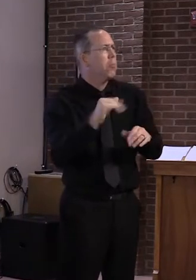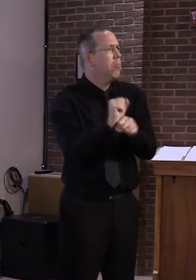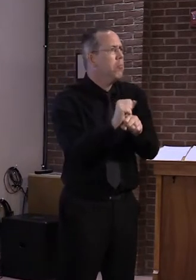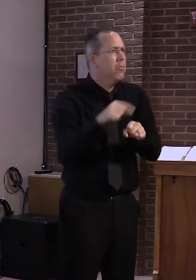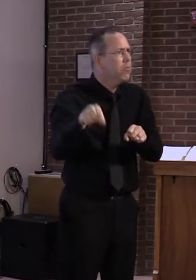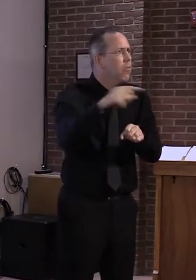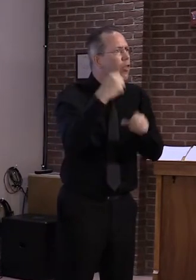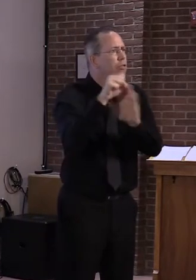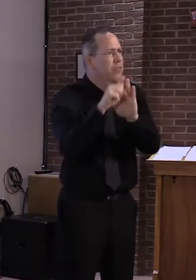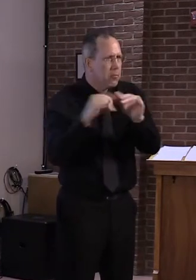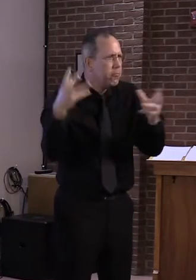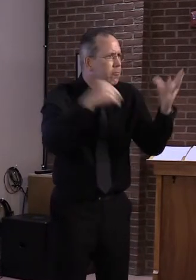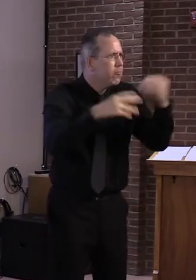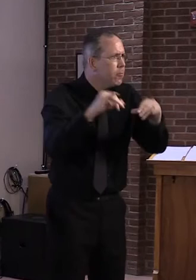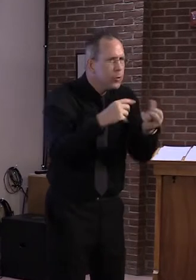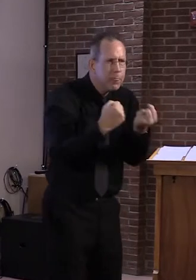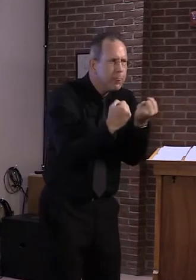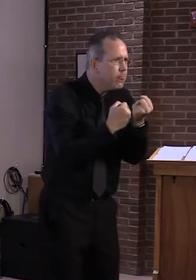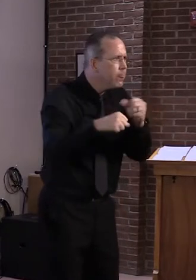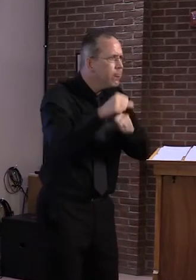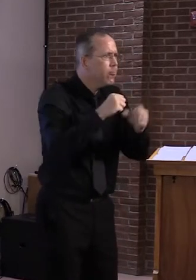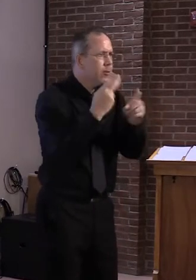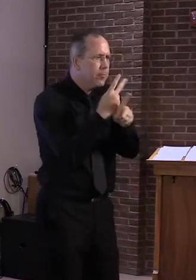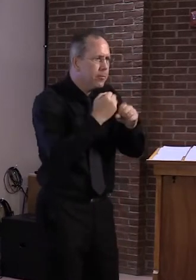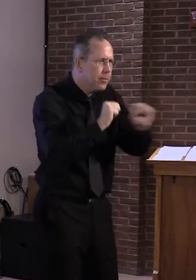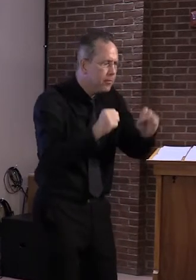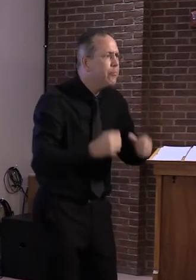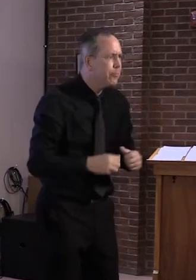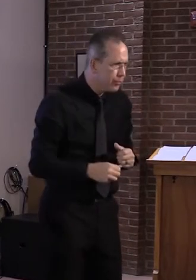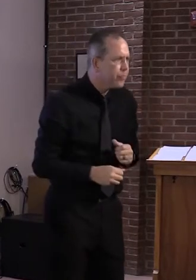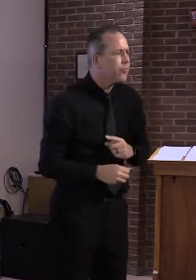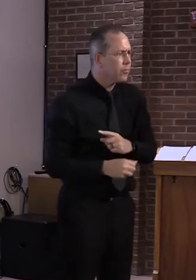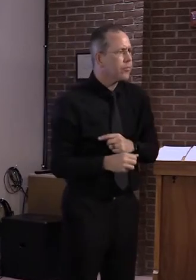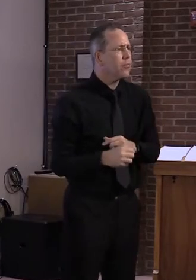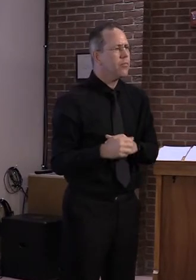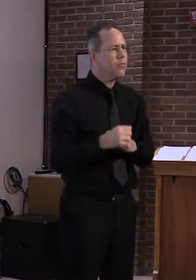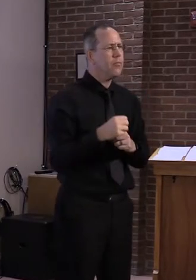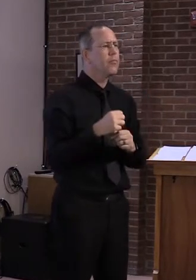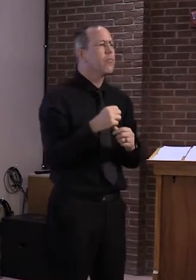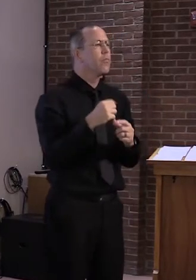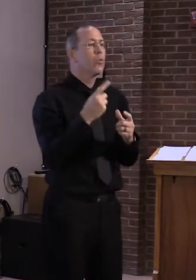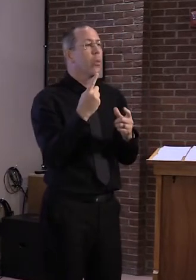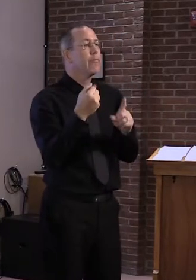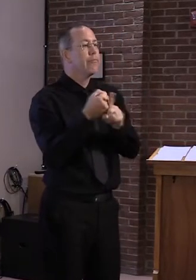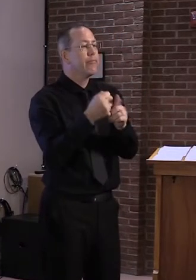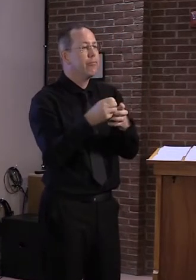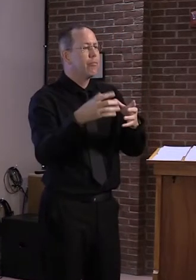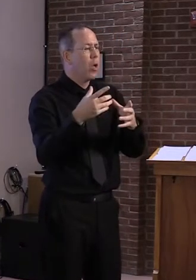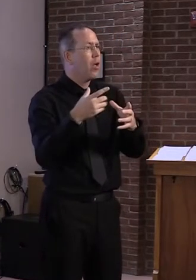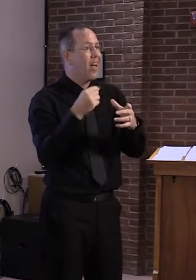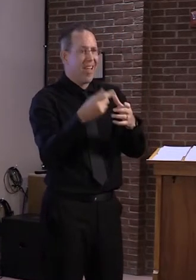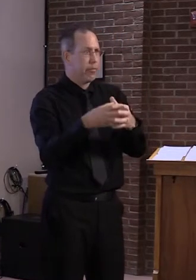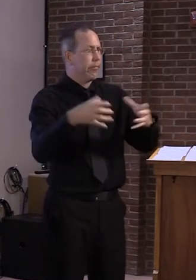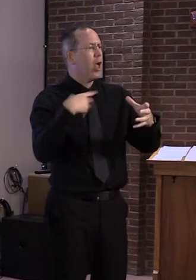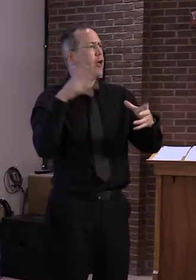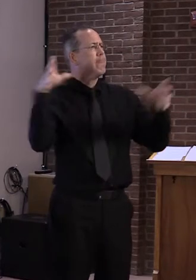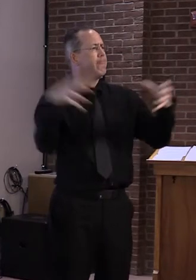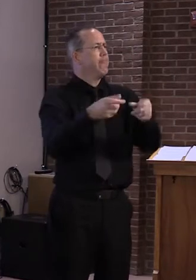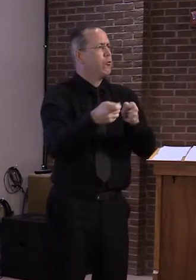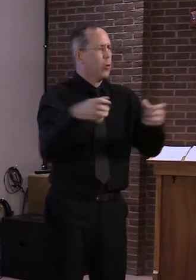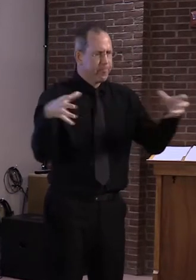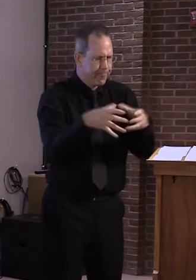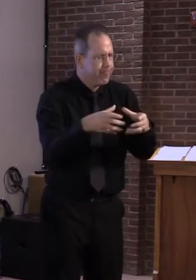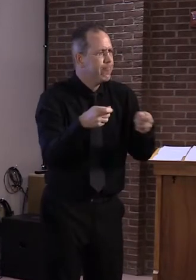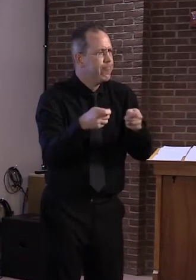clusters, and this is really all to say that we should expect to continue to see these sorts of situations as we continue to reopen the